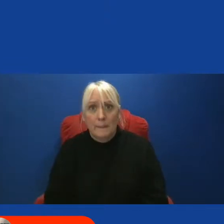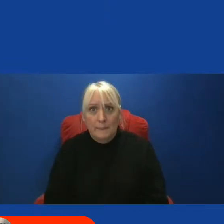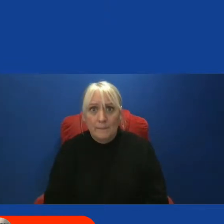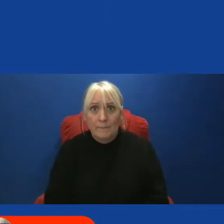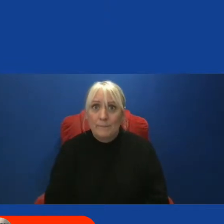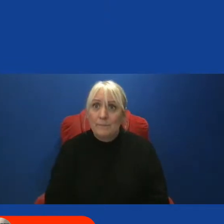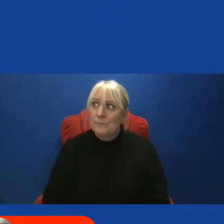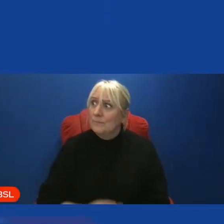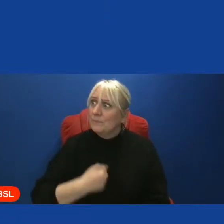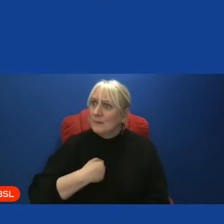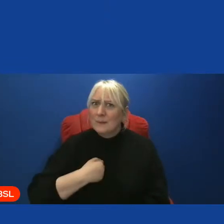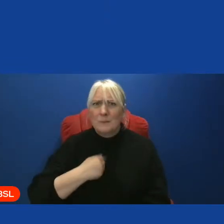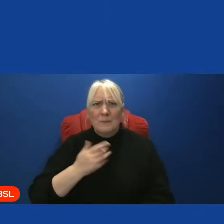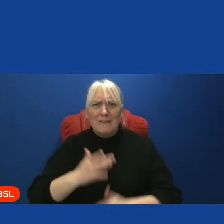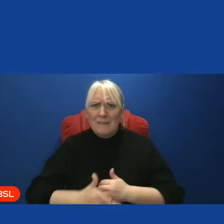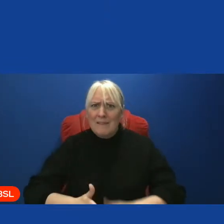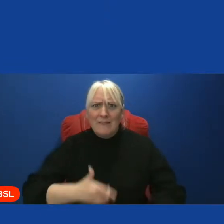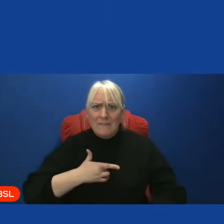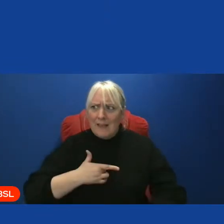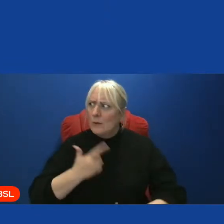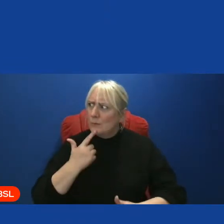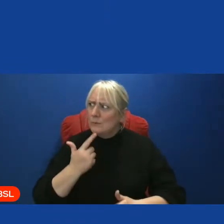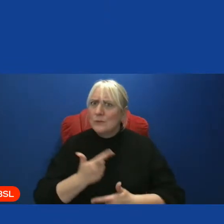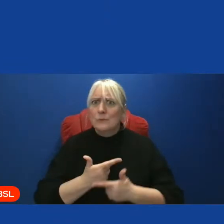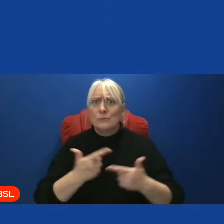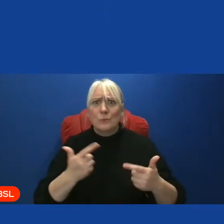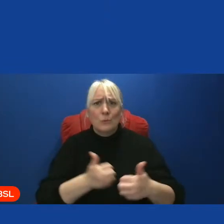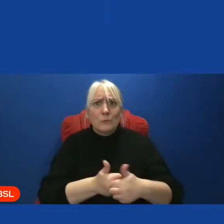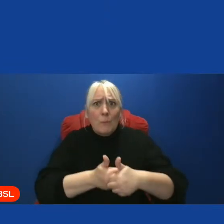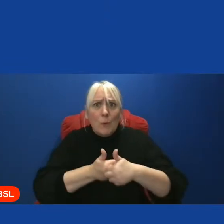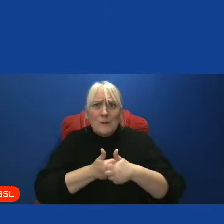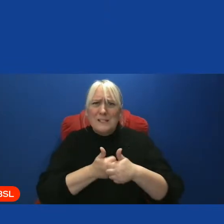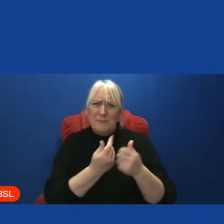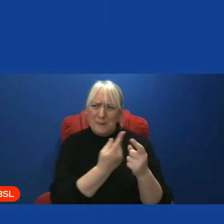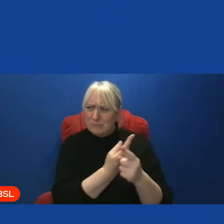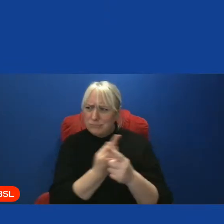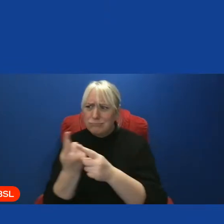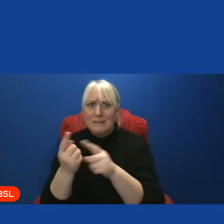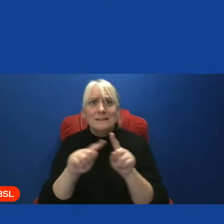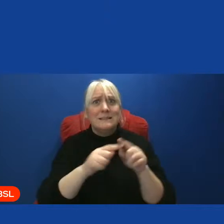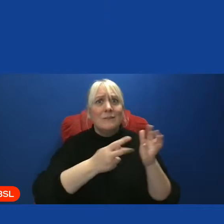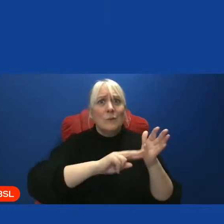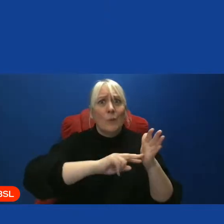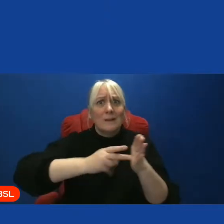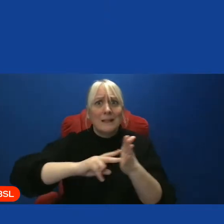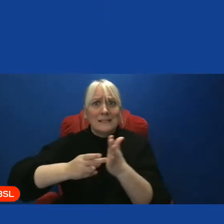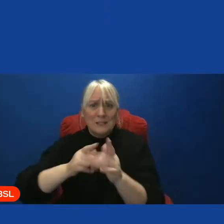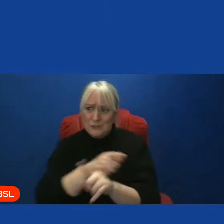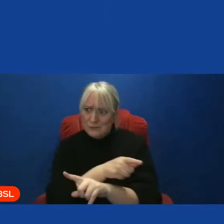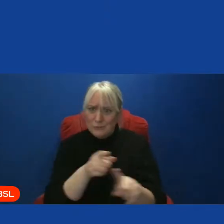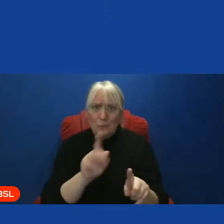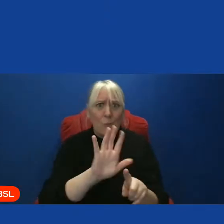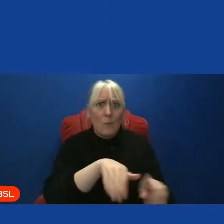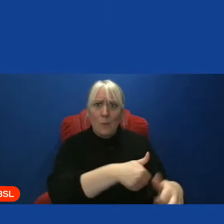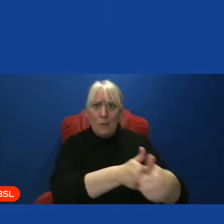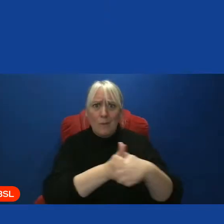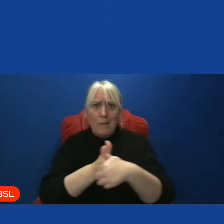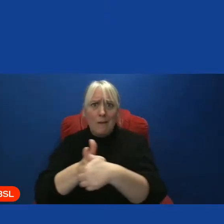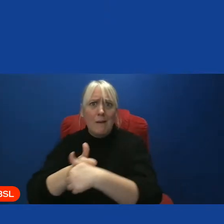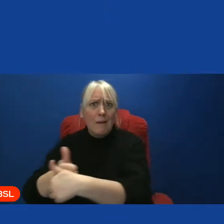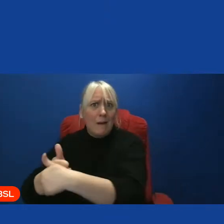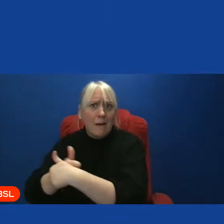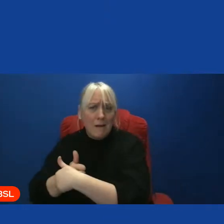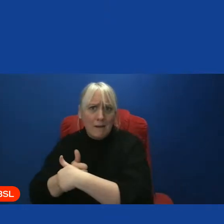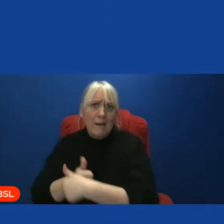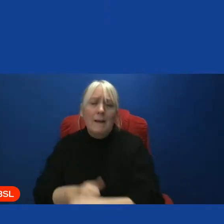felt more supported by a wide range of organisations. Our rallying